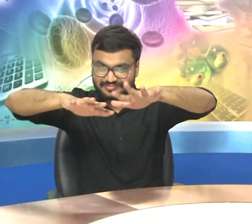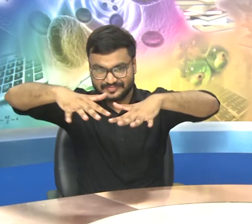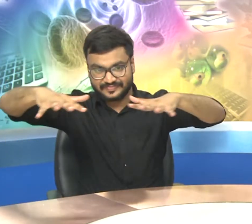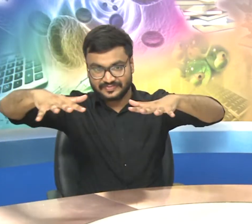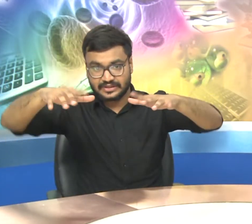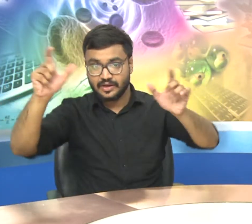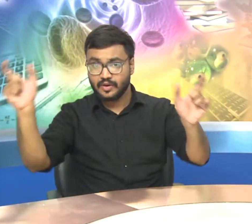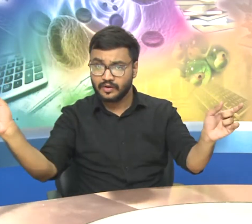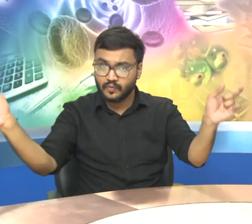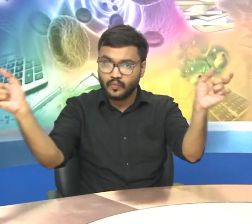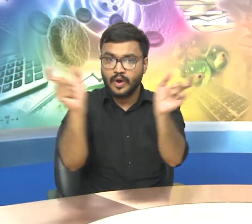floating.